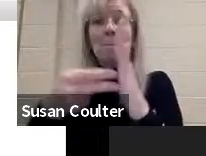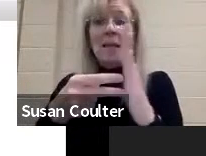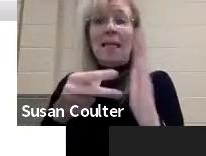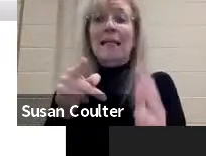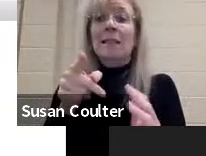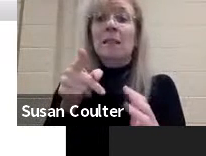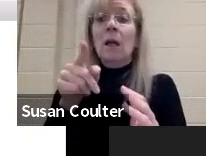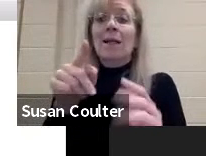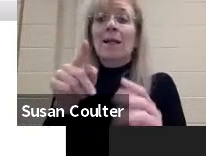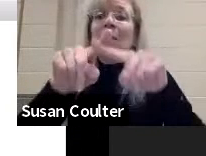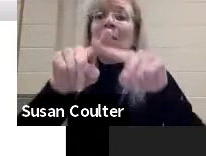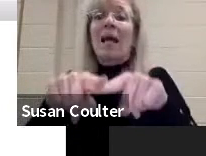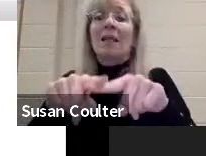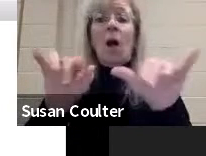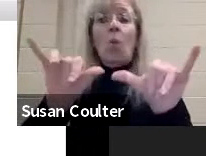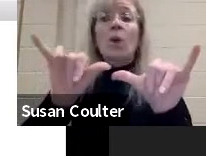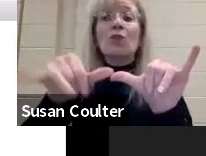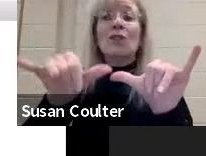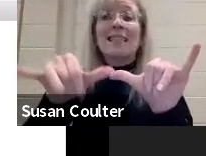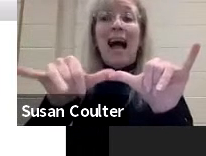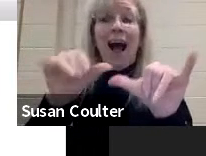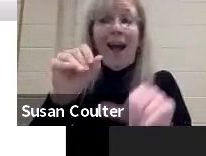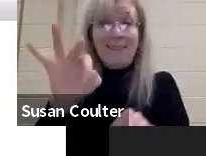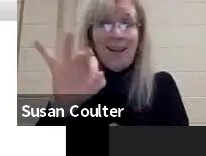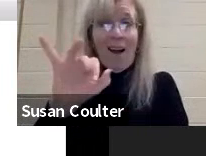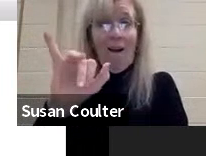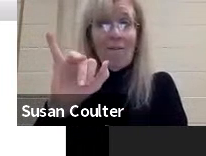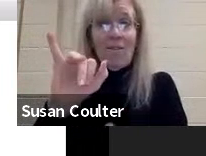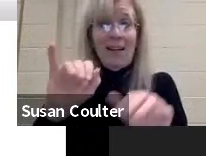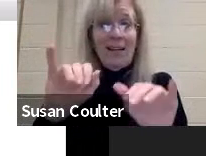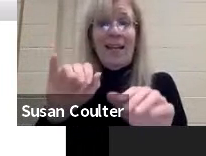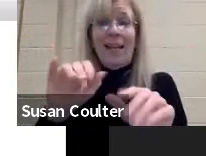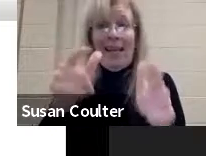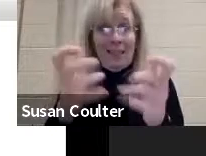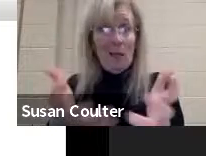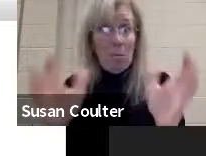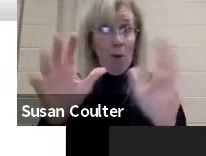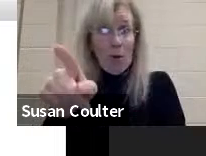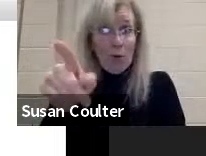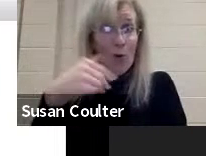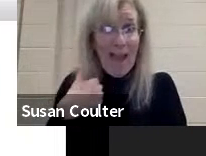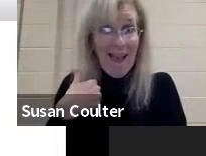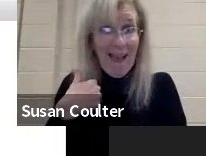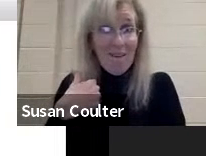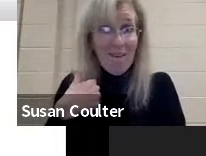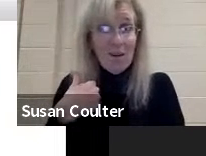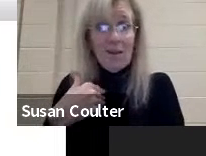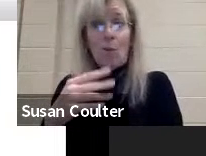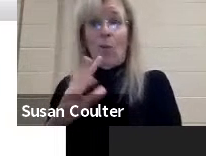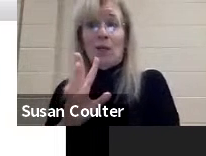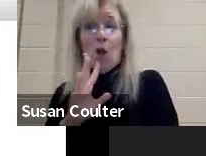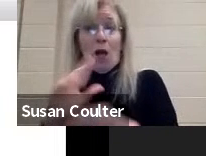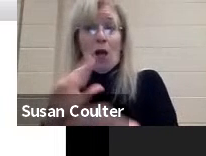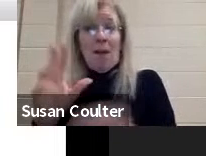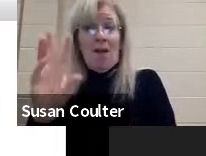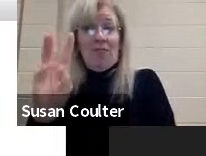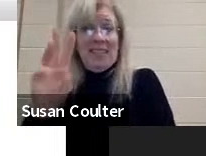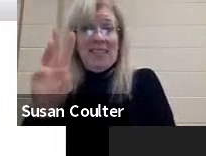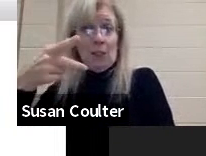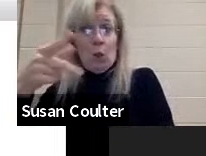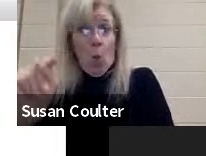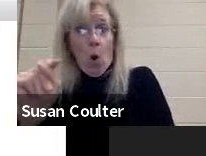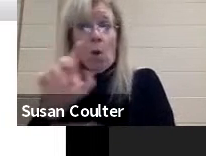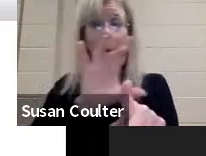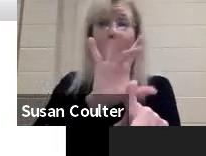So that means, depends on which size of Instant Pot you have. We talked about